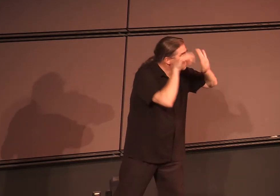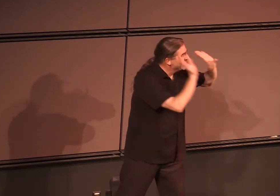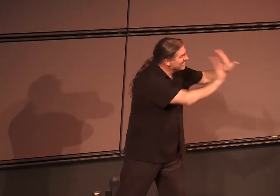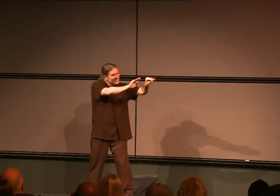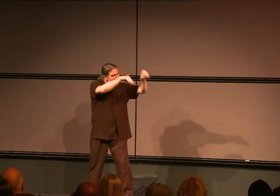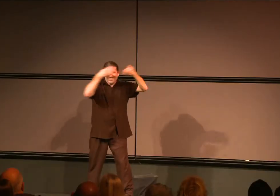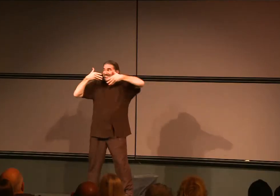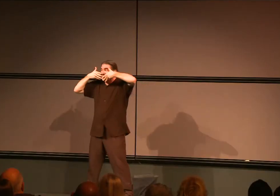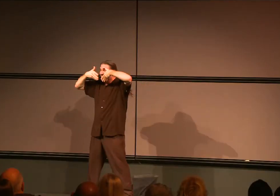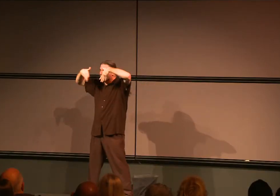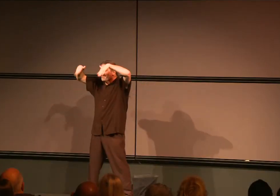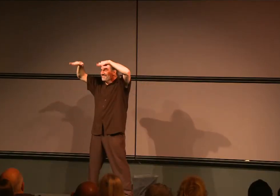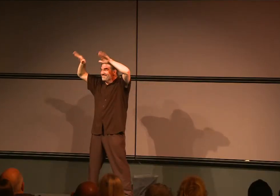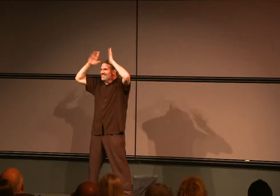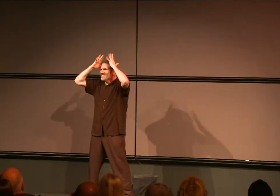The veil.